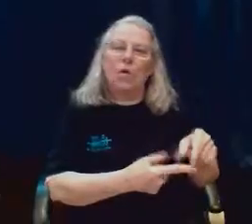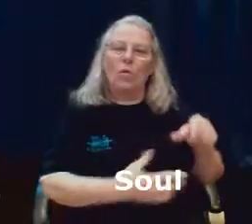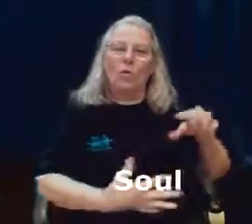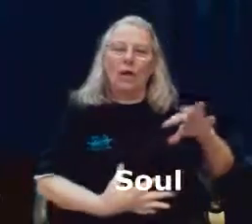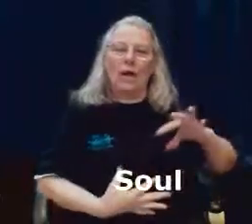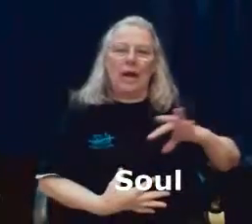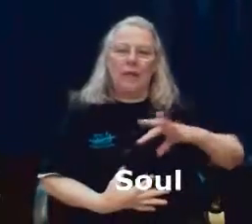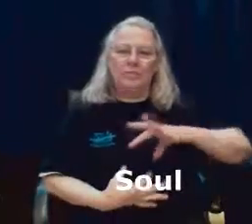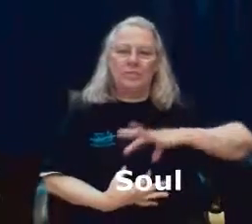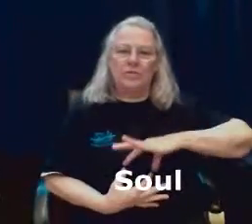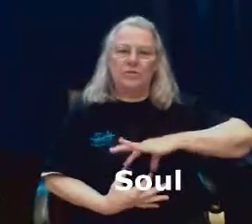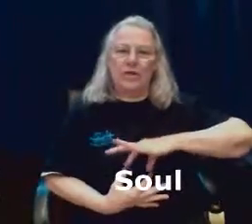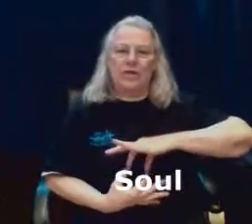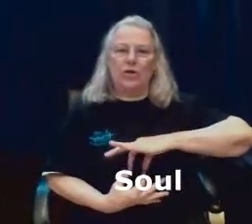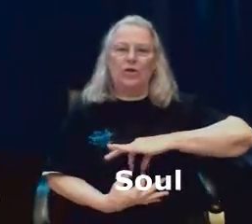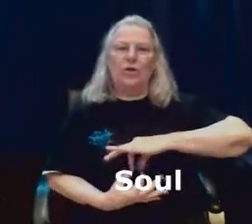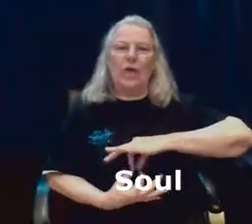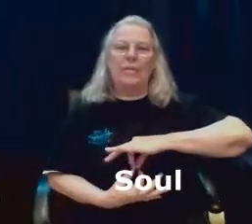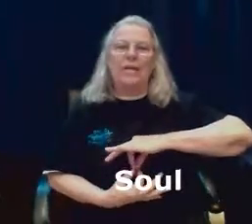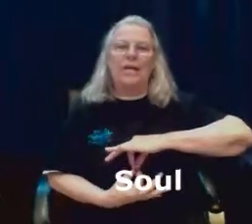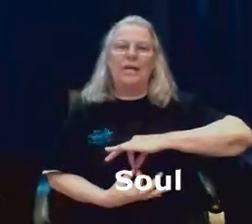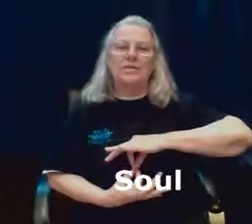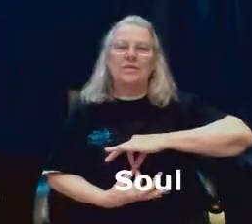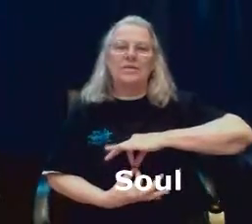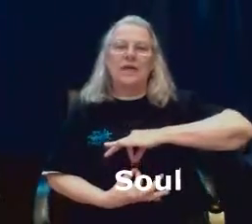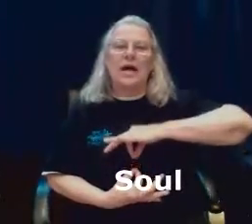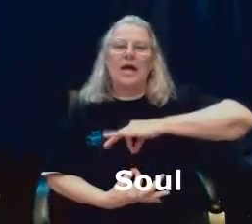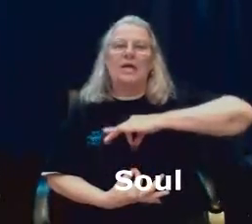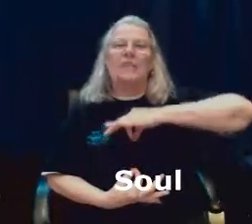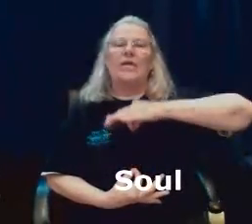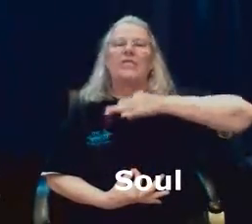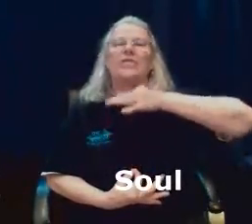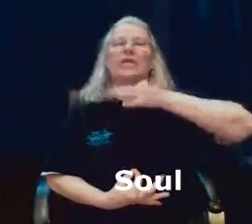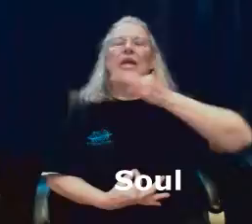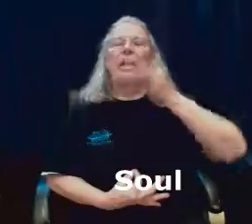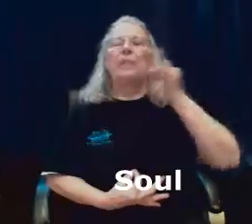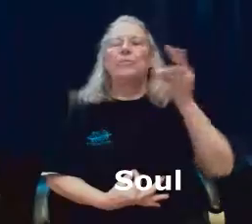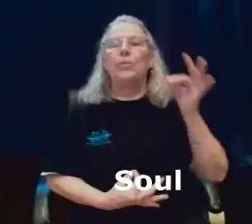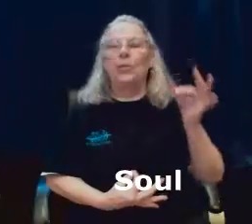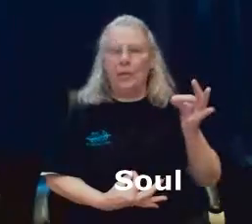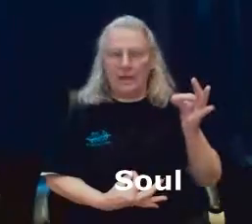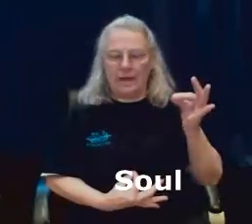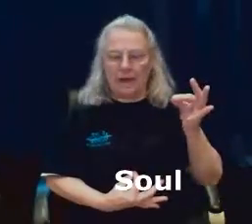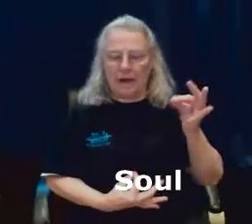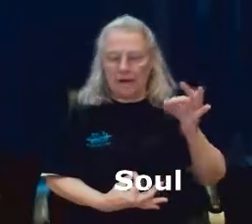Soul, and it's like you're grabbing the inside of everything and pulling it out.